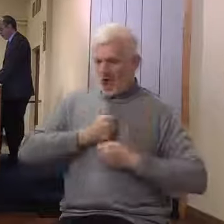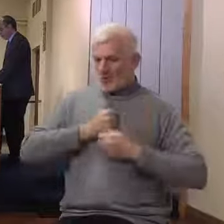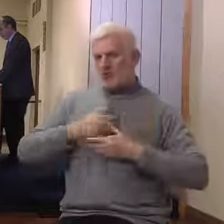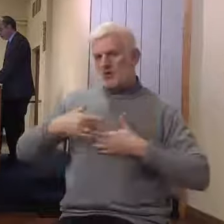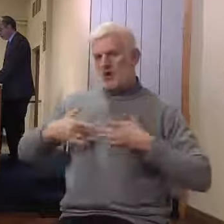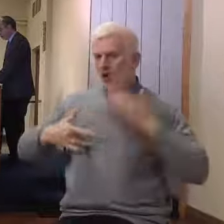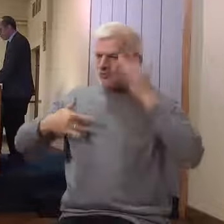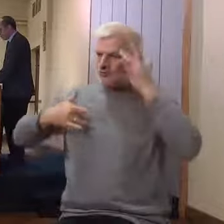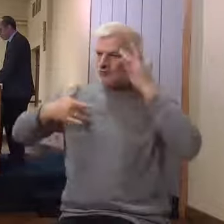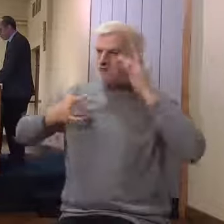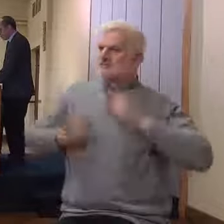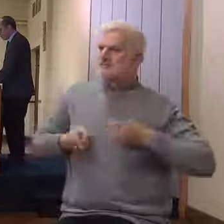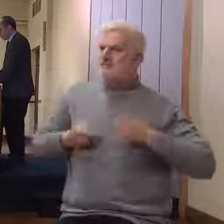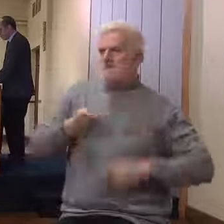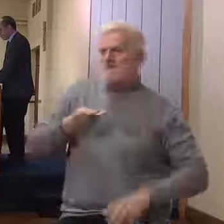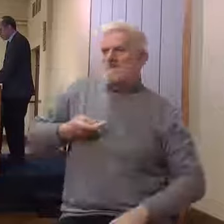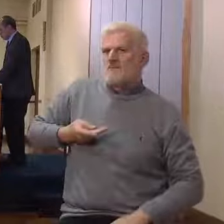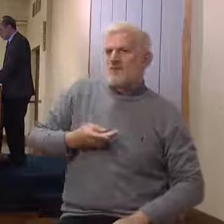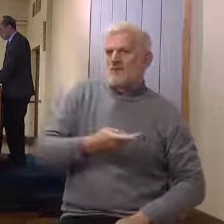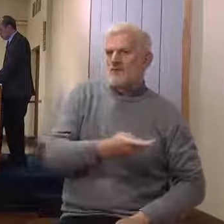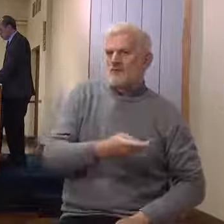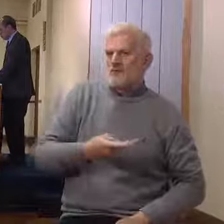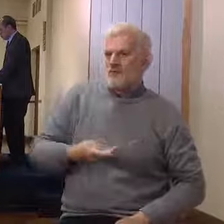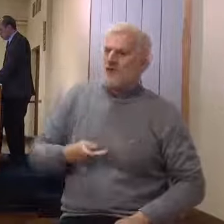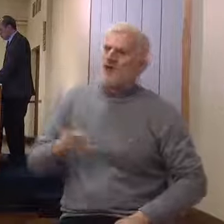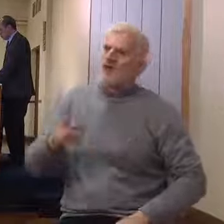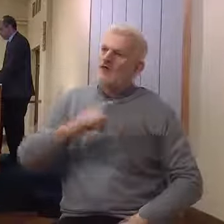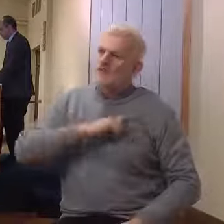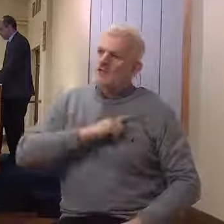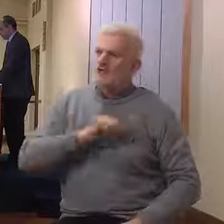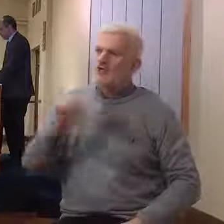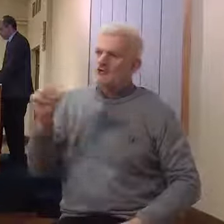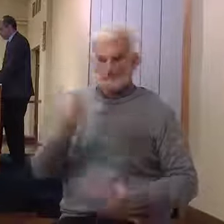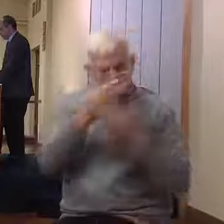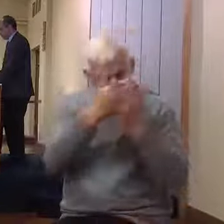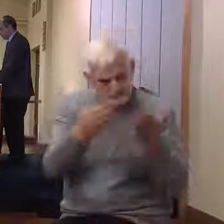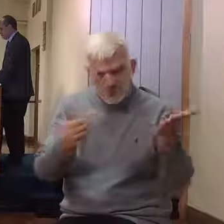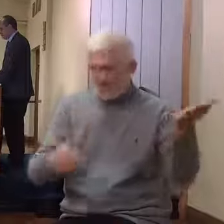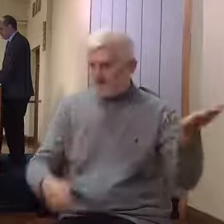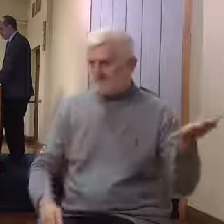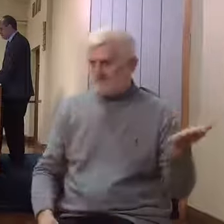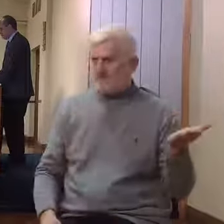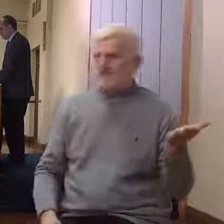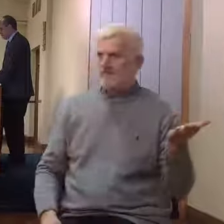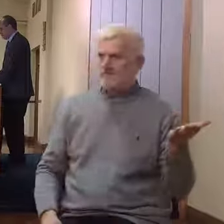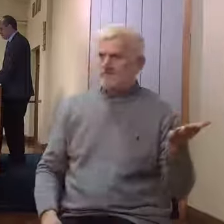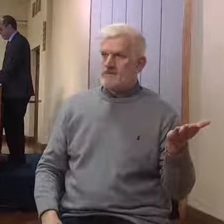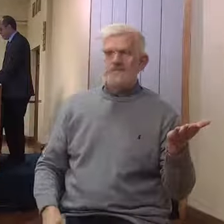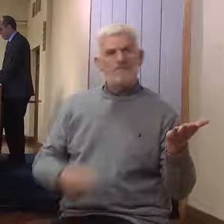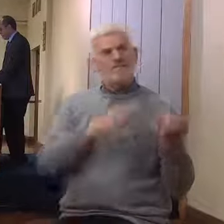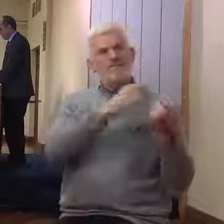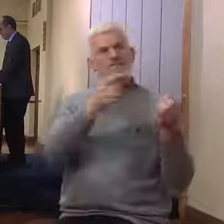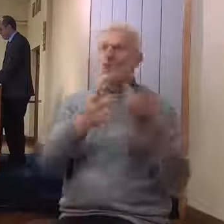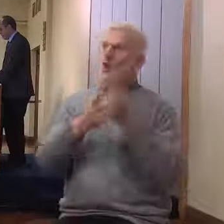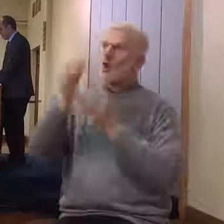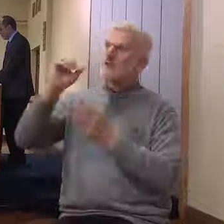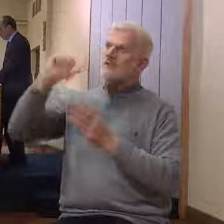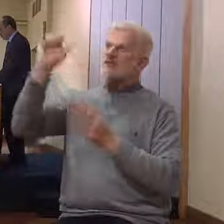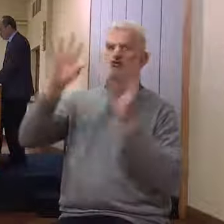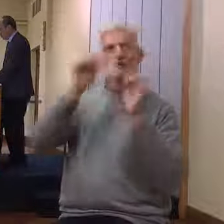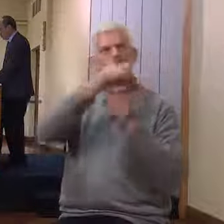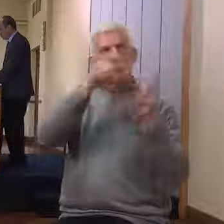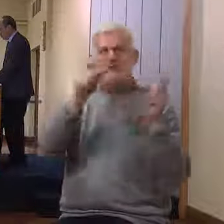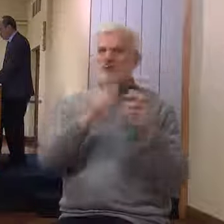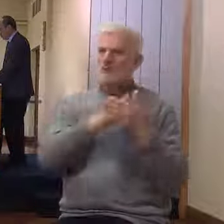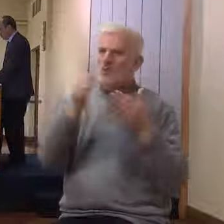For this cause pay ye tribute also, for they are God's ministers, attending